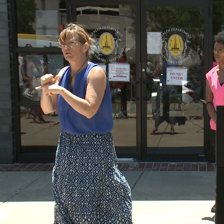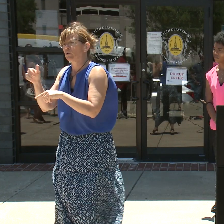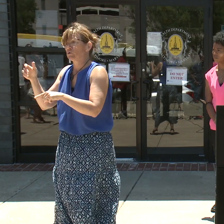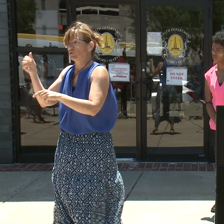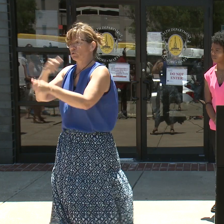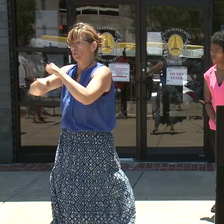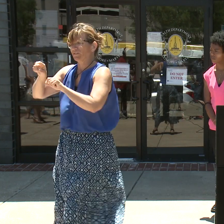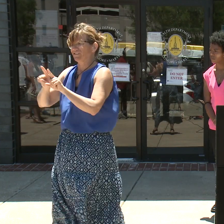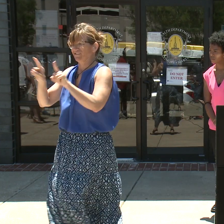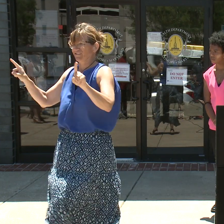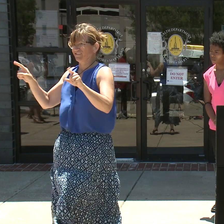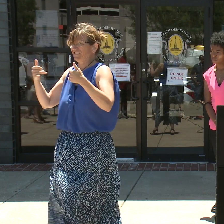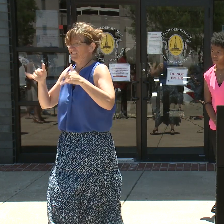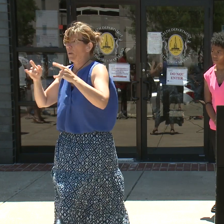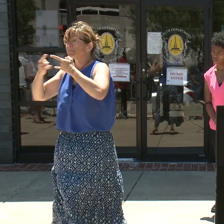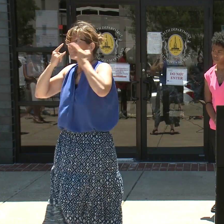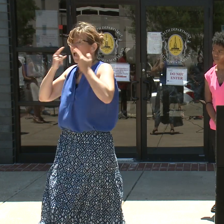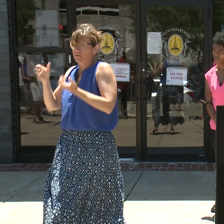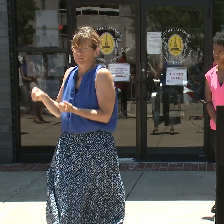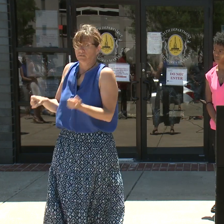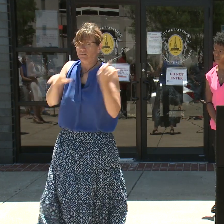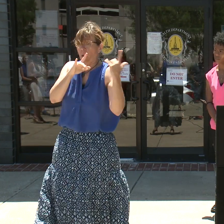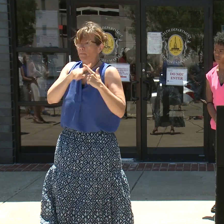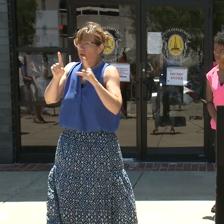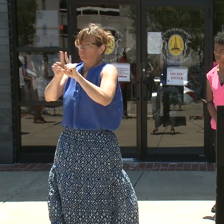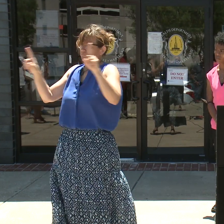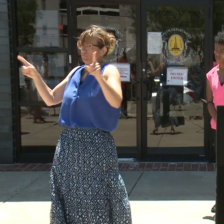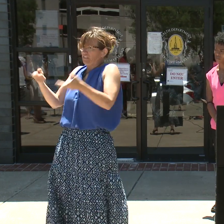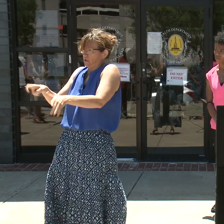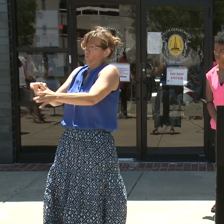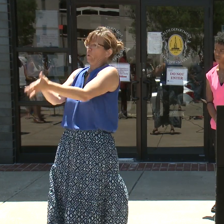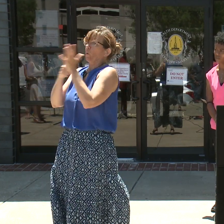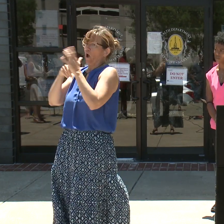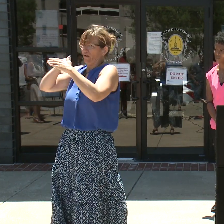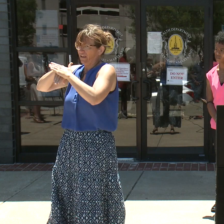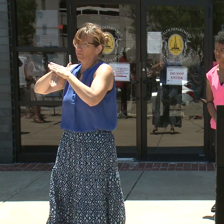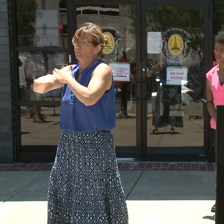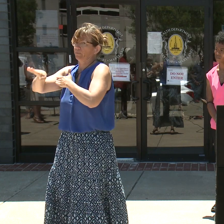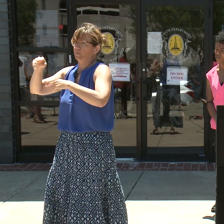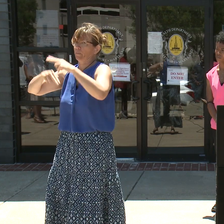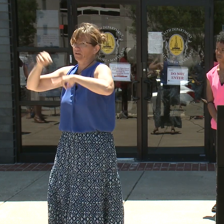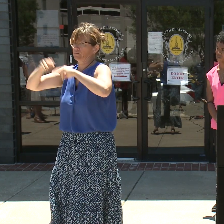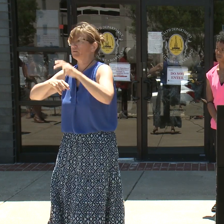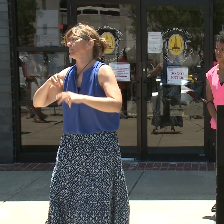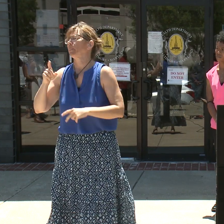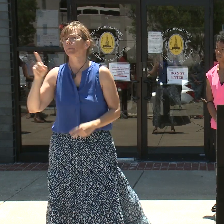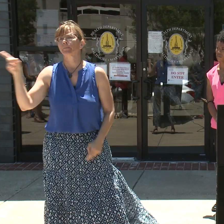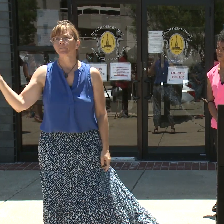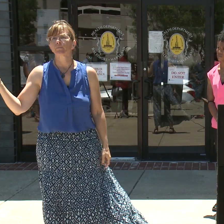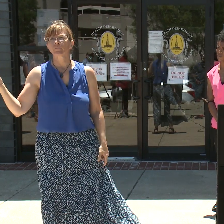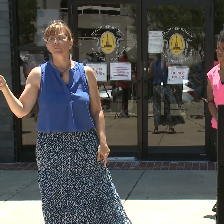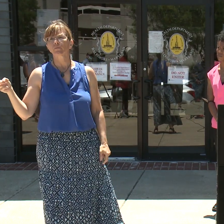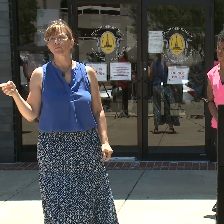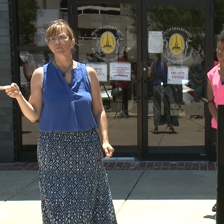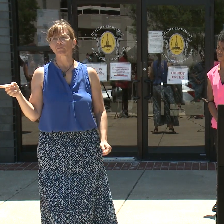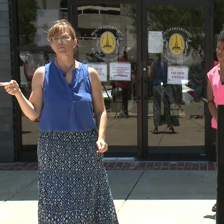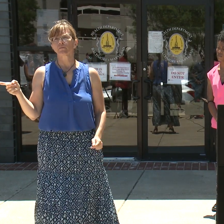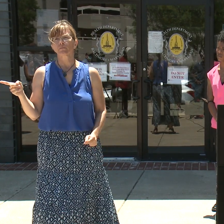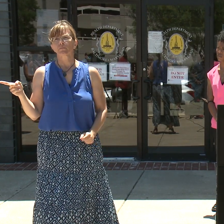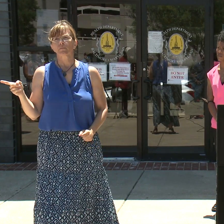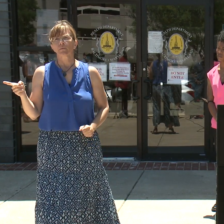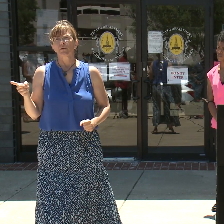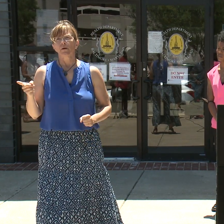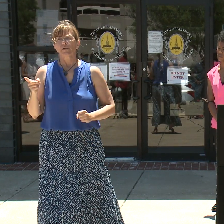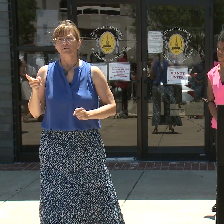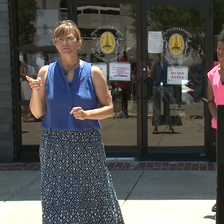Regarding city buildings, not opening. How do you mentioned that city halls, no building. So is the statehouse. So are some of the courthouses. How do you view it as different and why should it be held to a different standard?